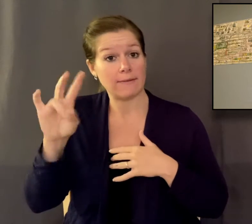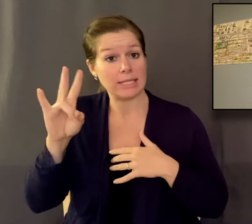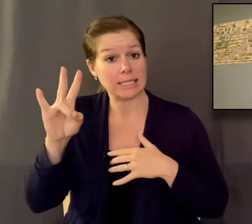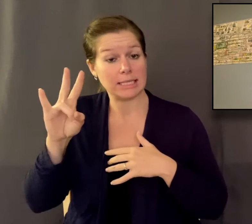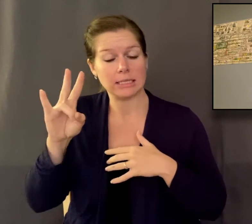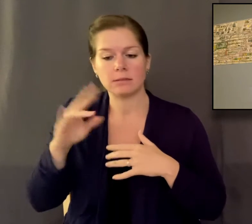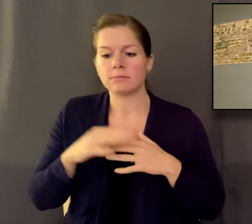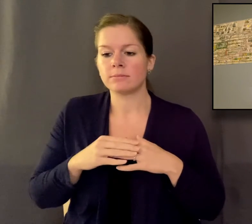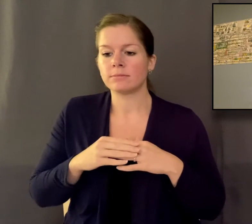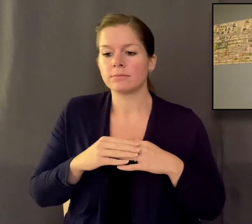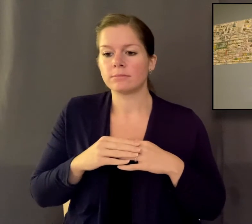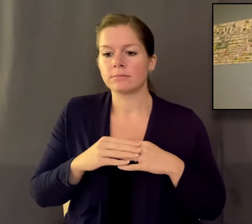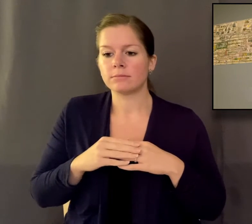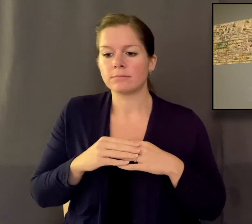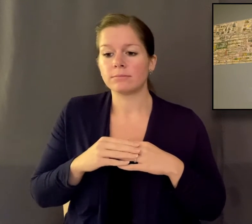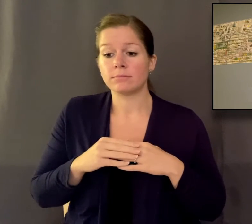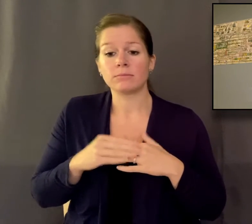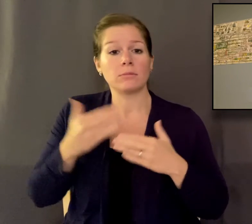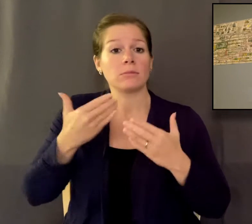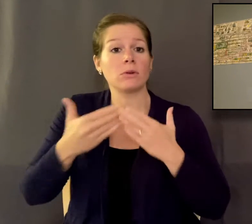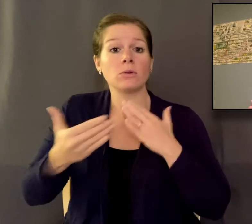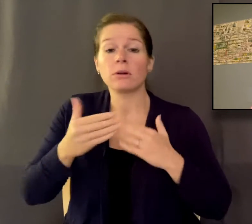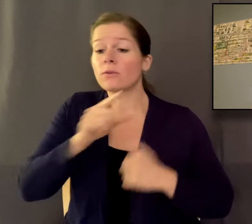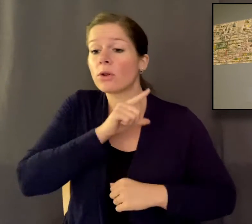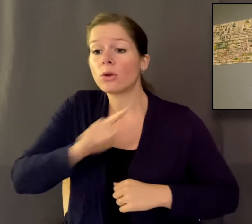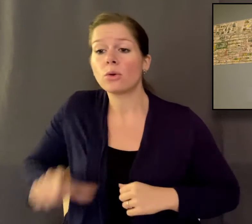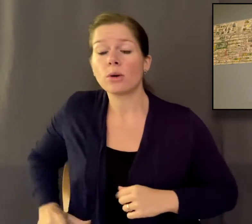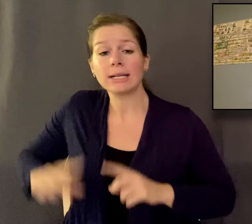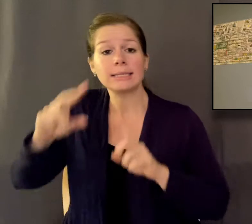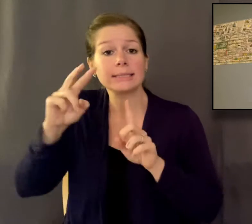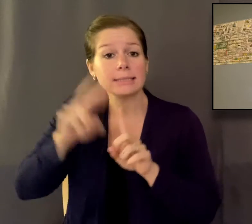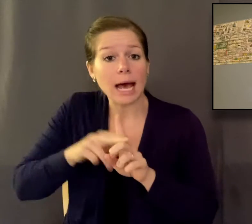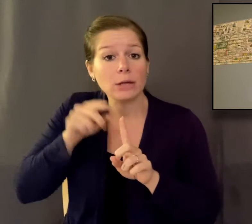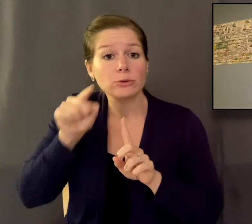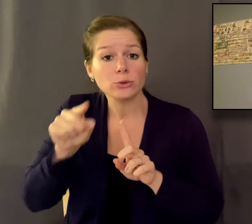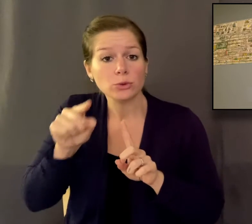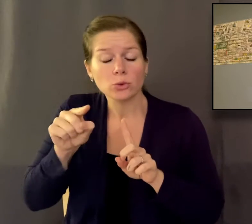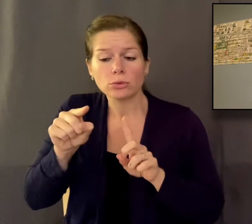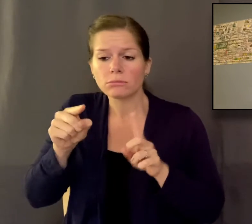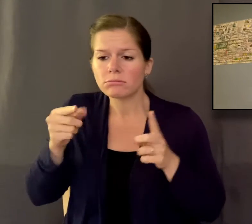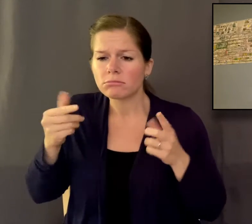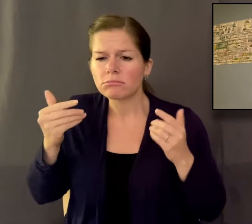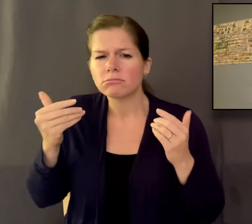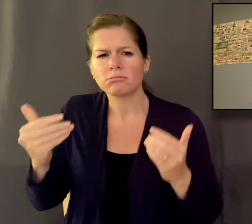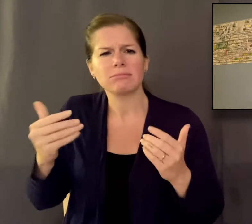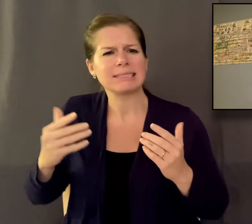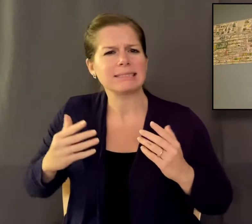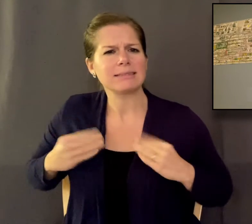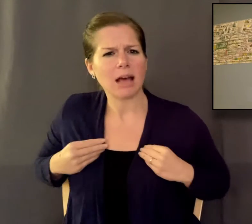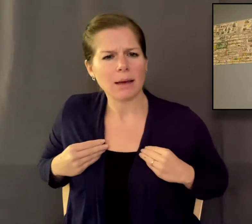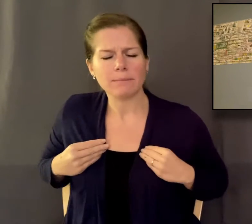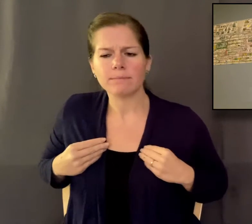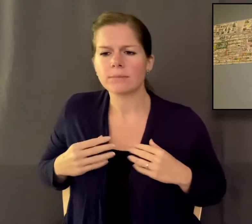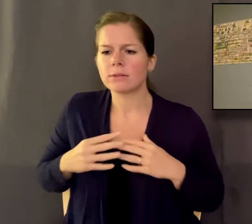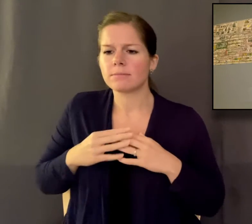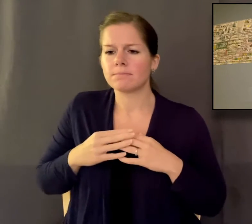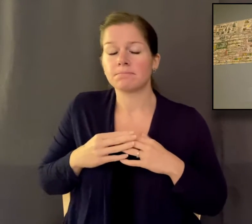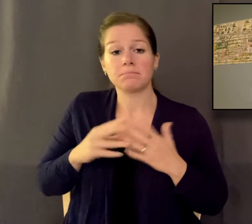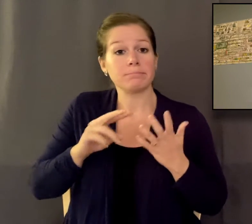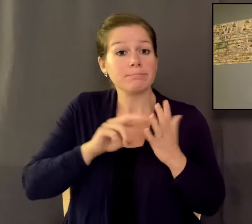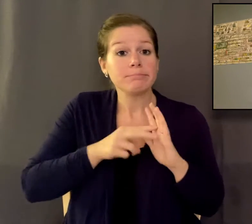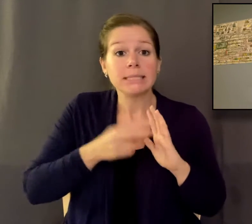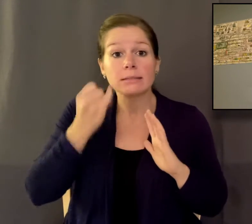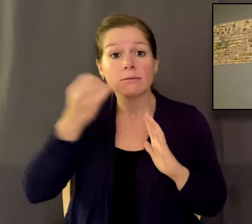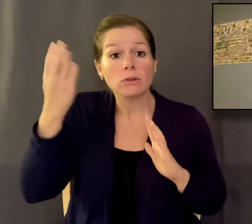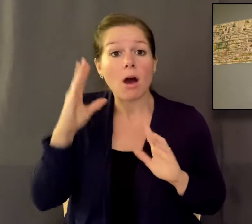that the Lord has assigned to him. Now that assignment can change, right? If you're single, the assignment can change to being a married person. If you're married,